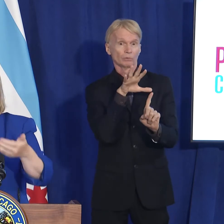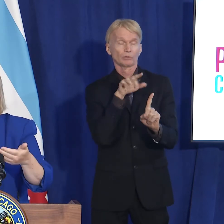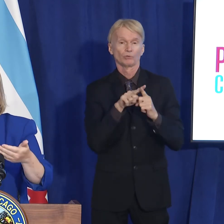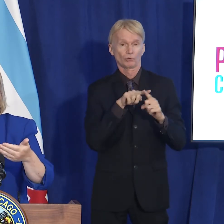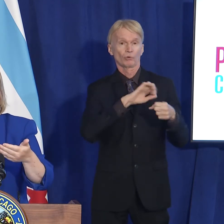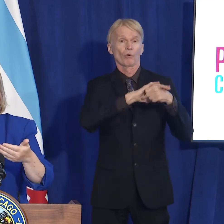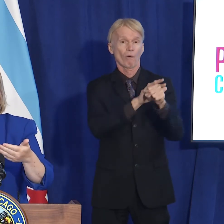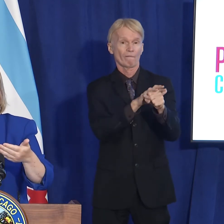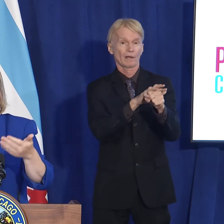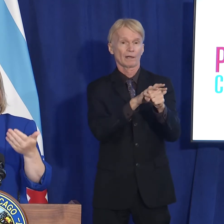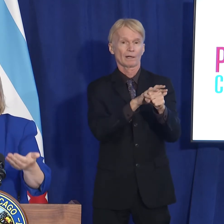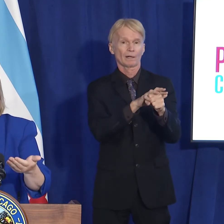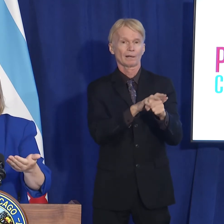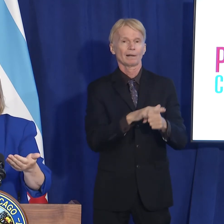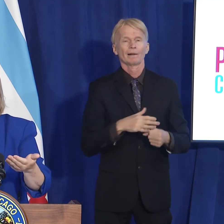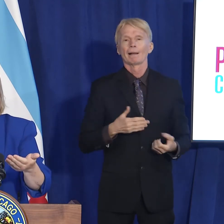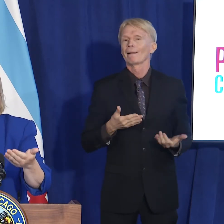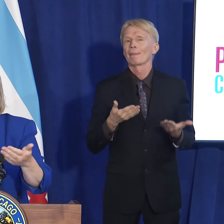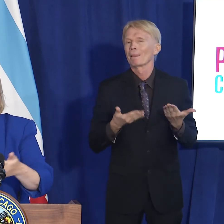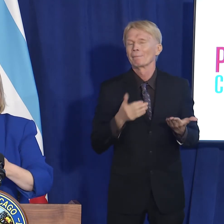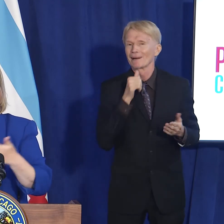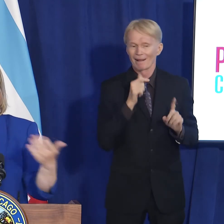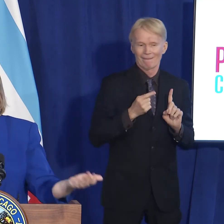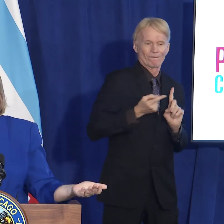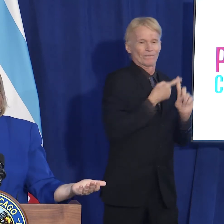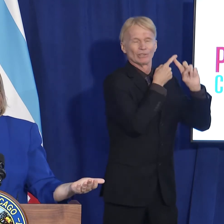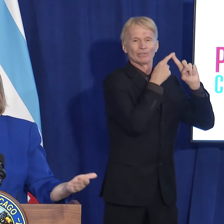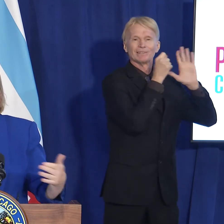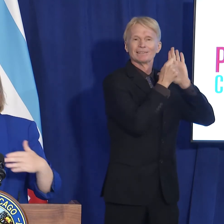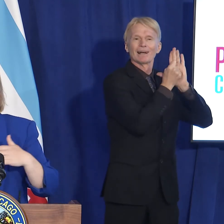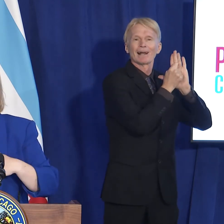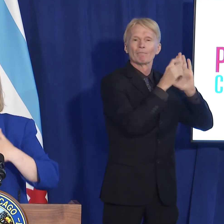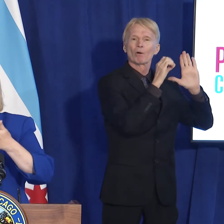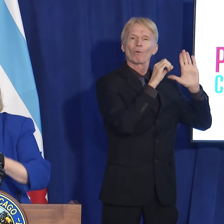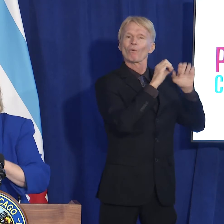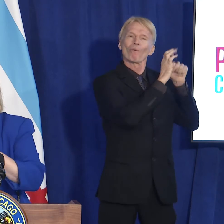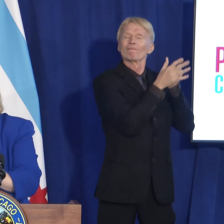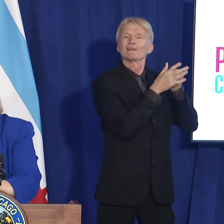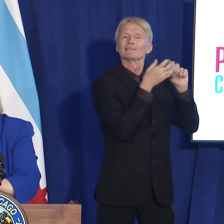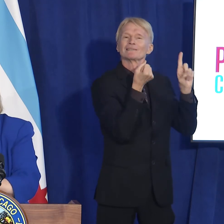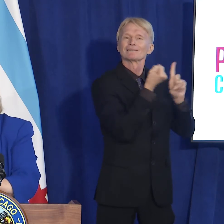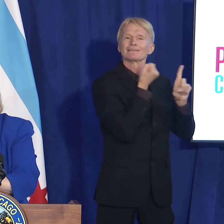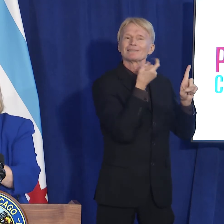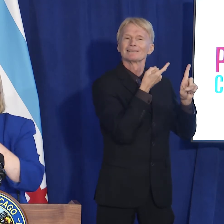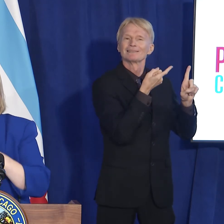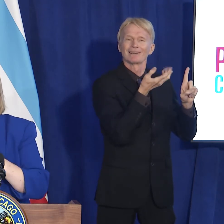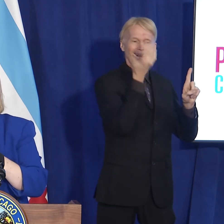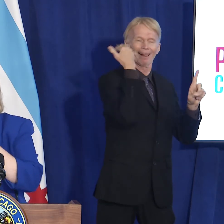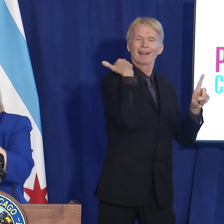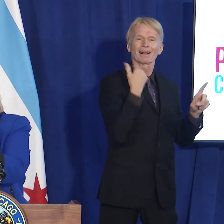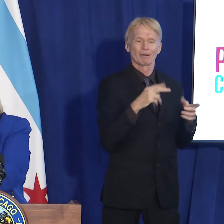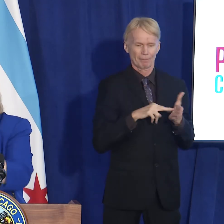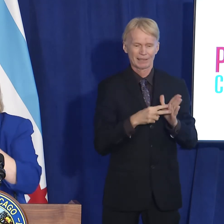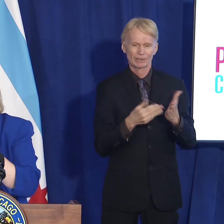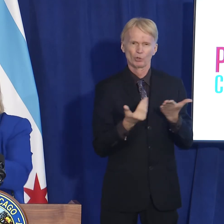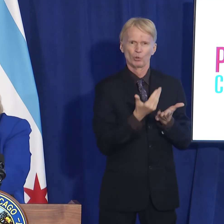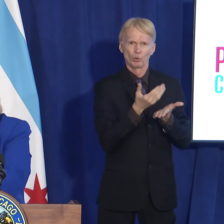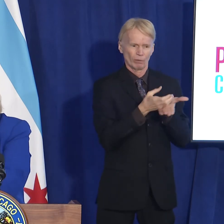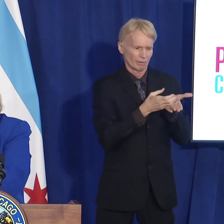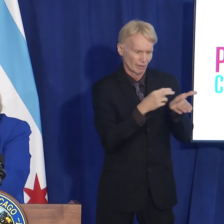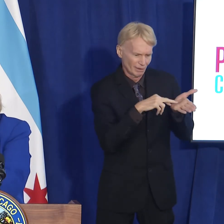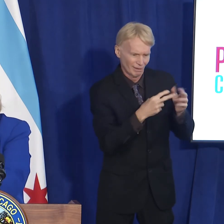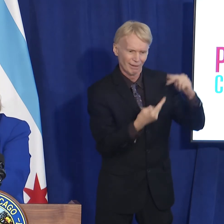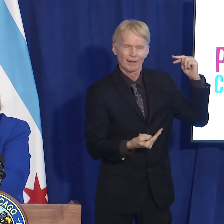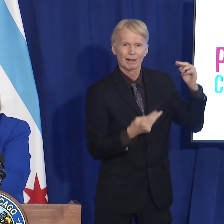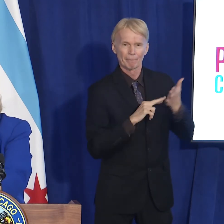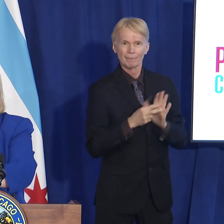you're more likely to be exposed to a variant than you were previously, meaning you're actually more likely to get COVID if you're exposed